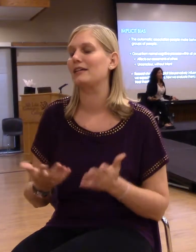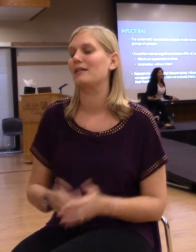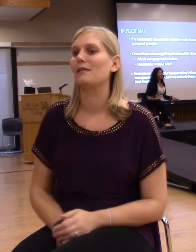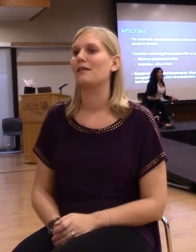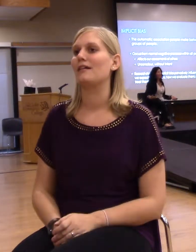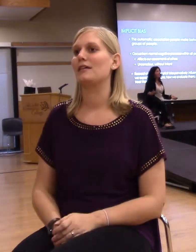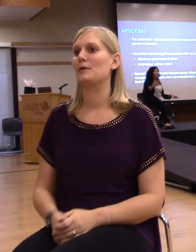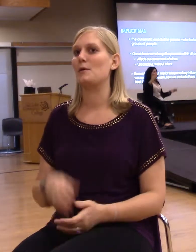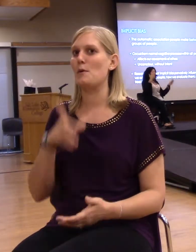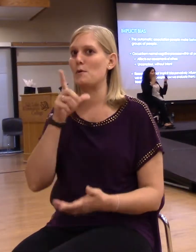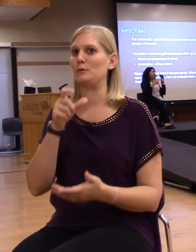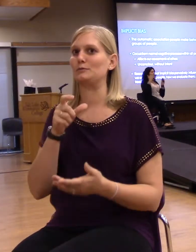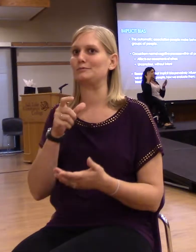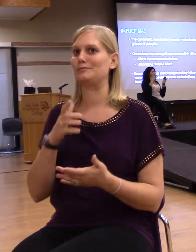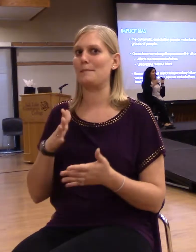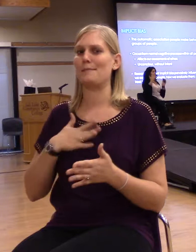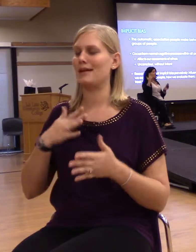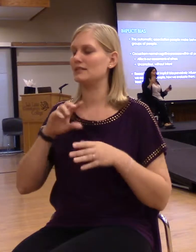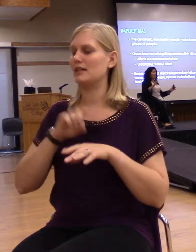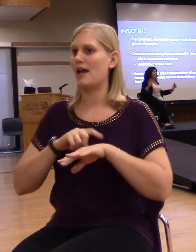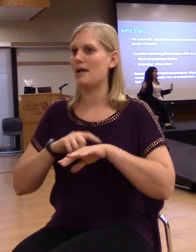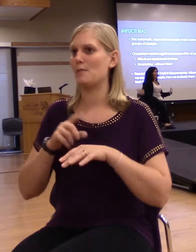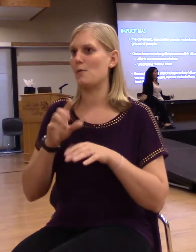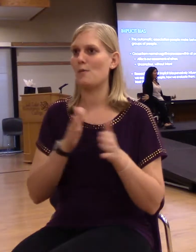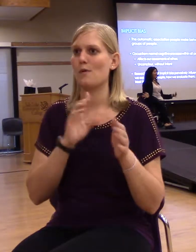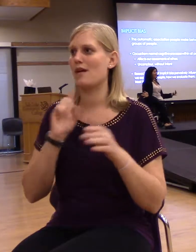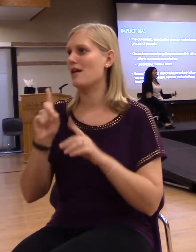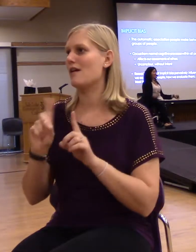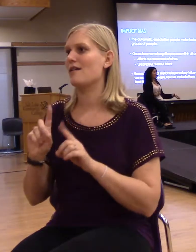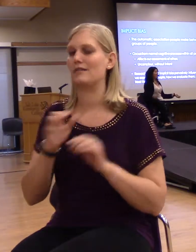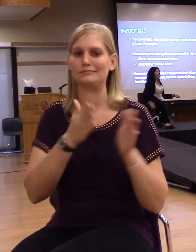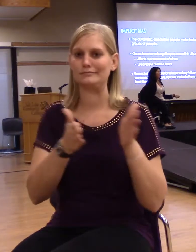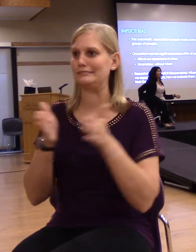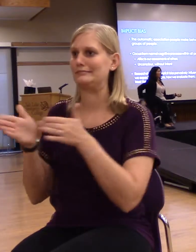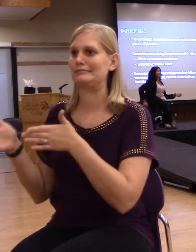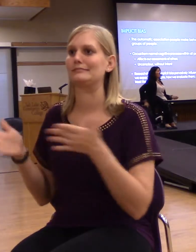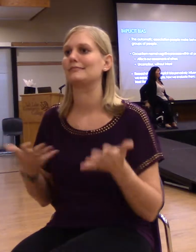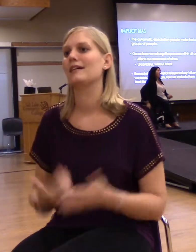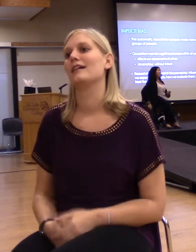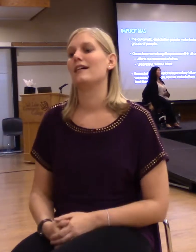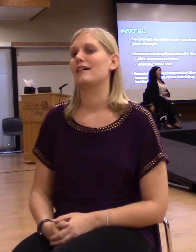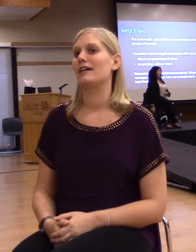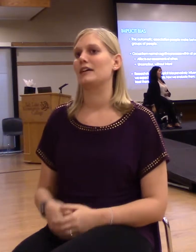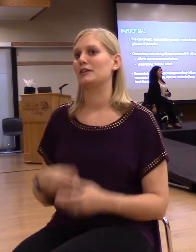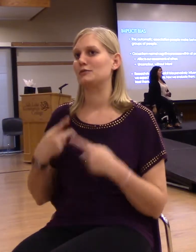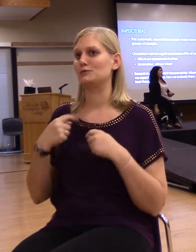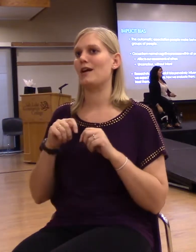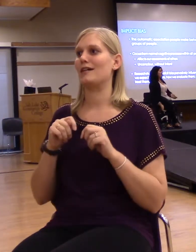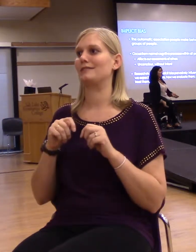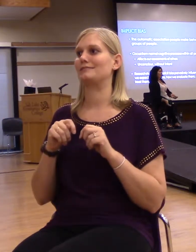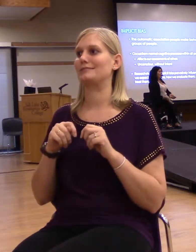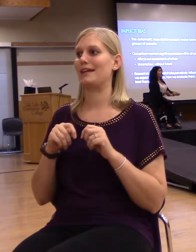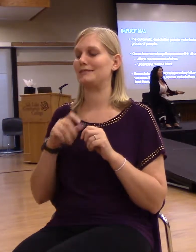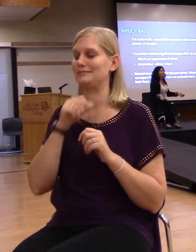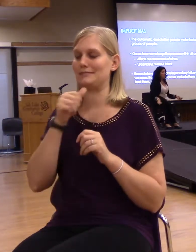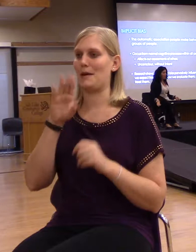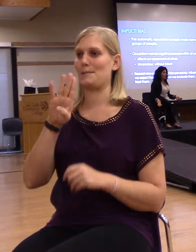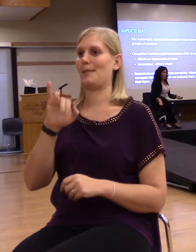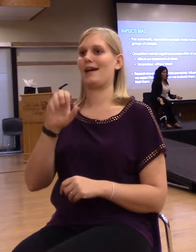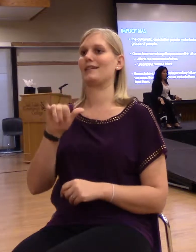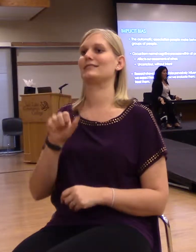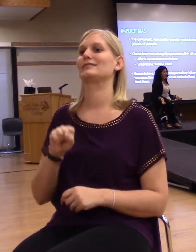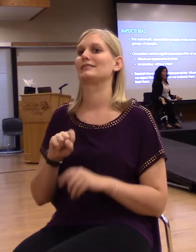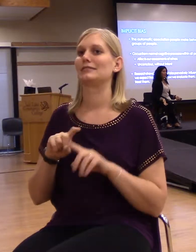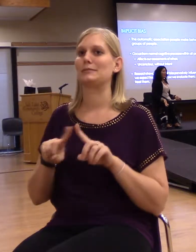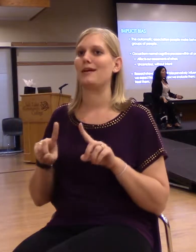making time for? Right? I appreciate that I've been biased, lots of different categories, and I try to unpack it. It's kind of our life's work,